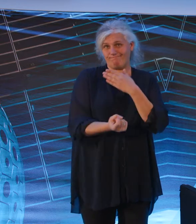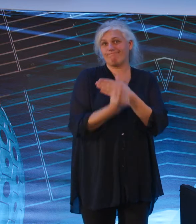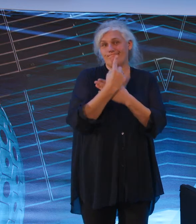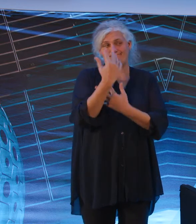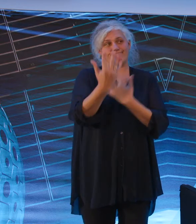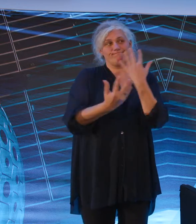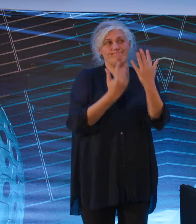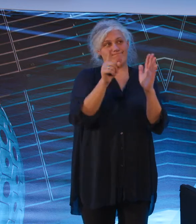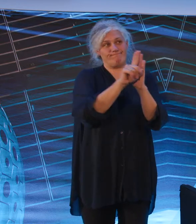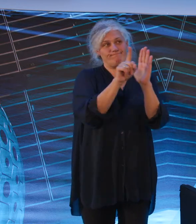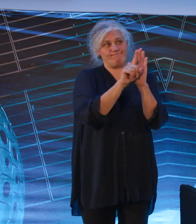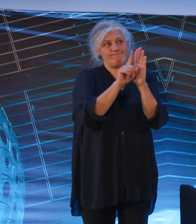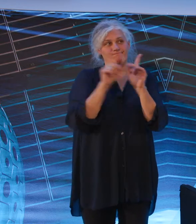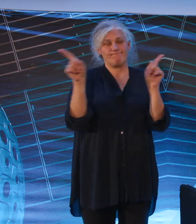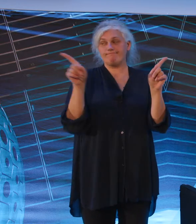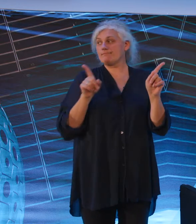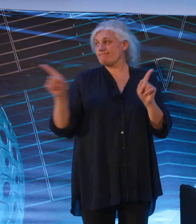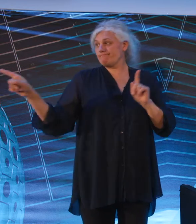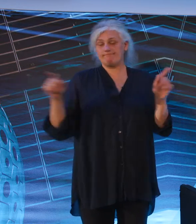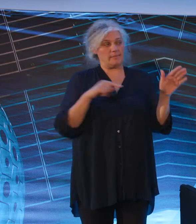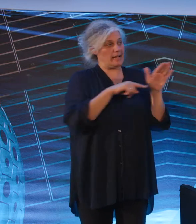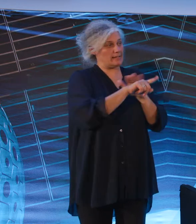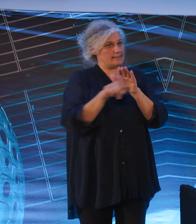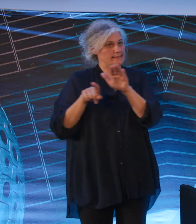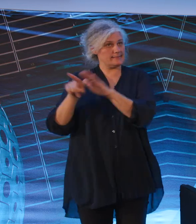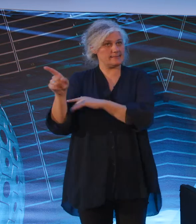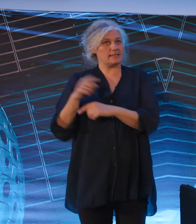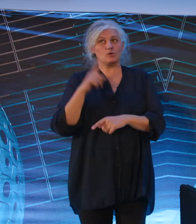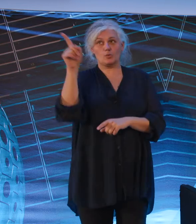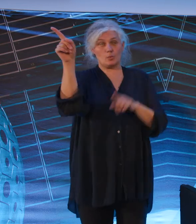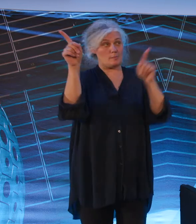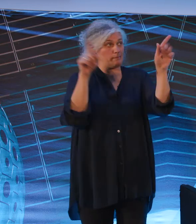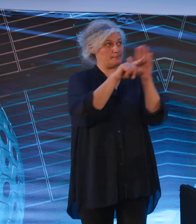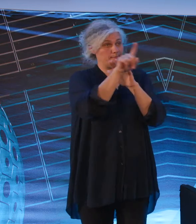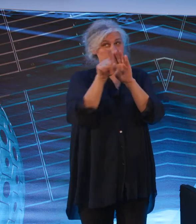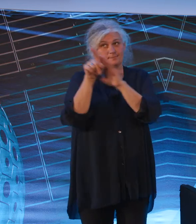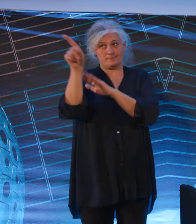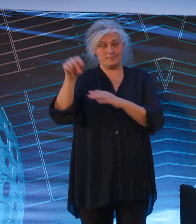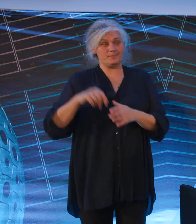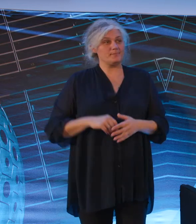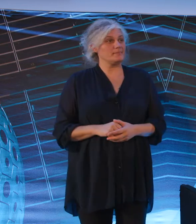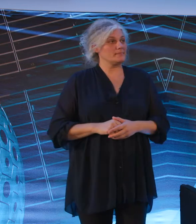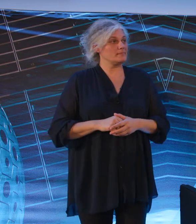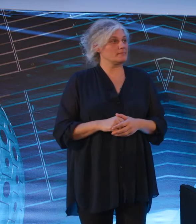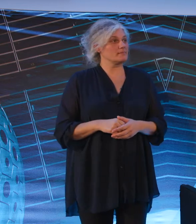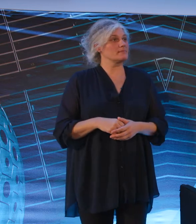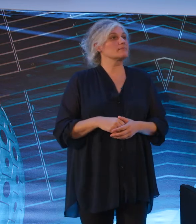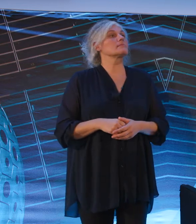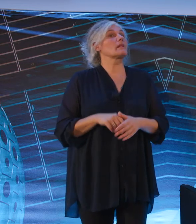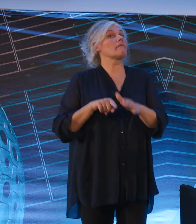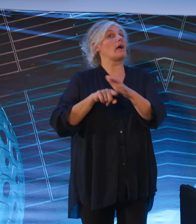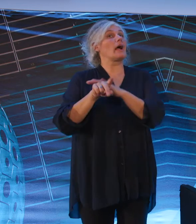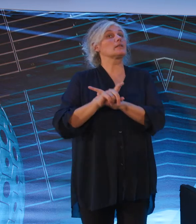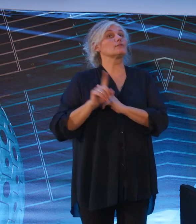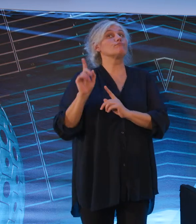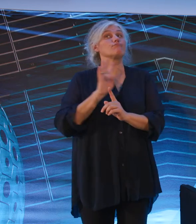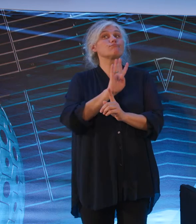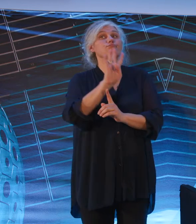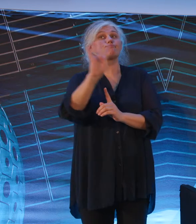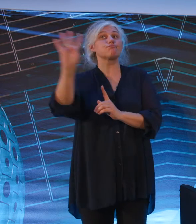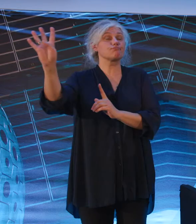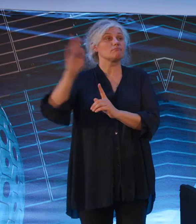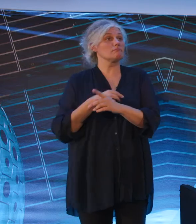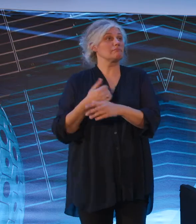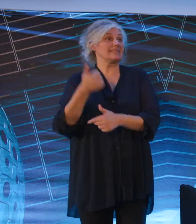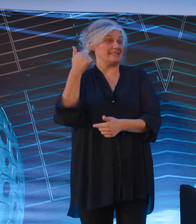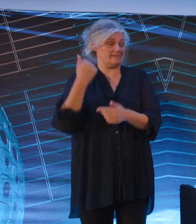fire alarm sounding, there's two exits over here and two at the back. When you exit the building, in the unlikely